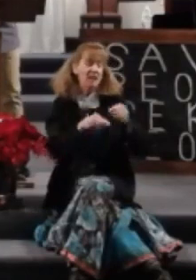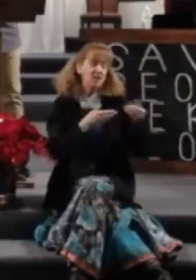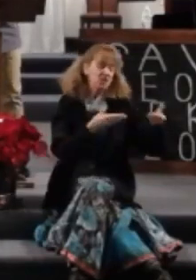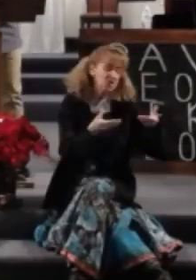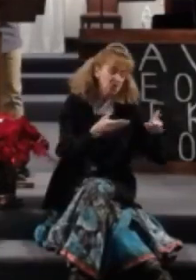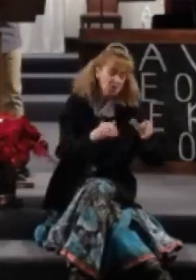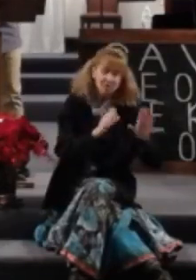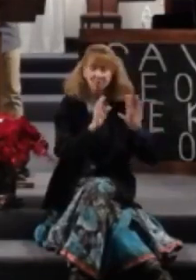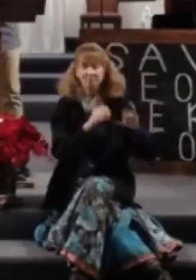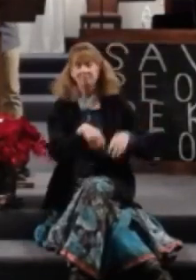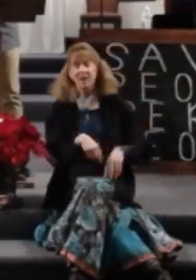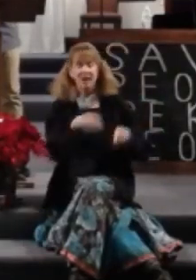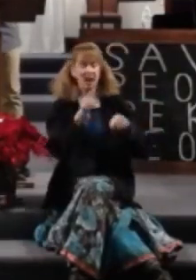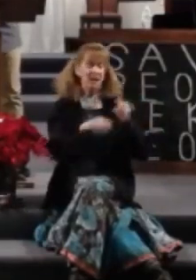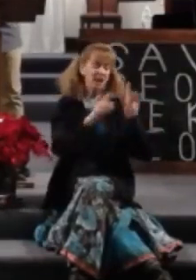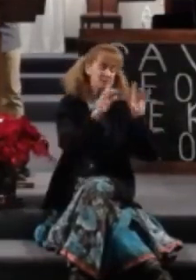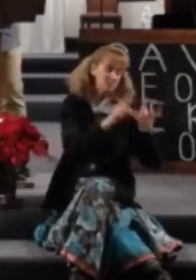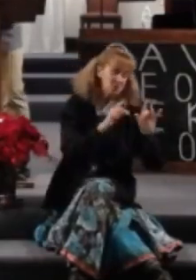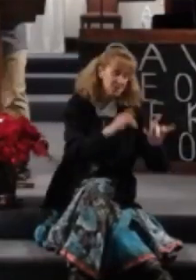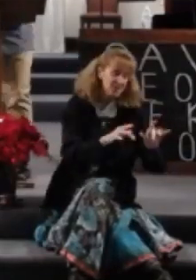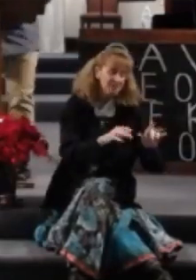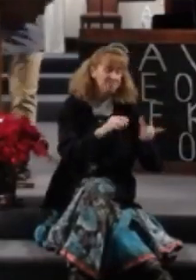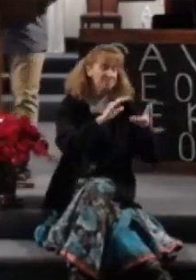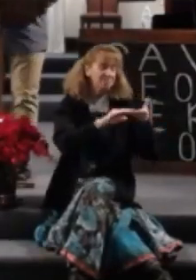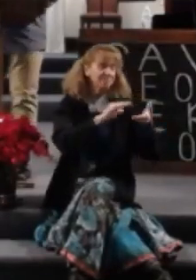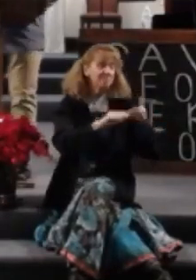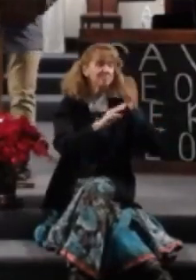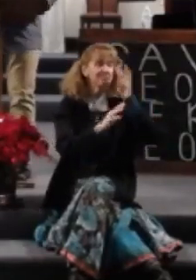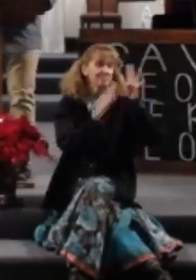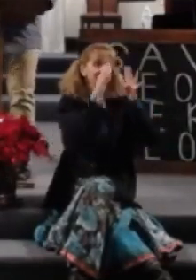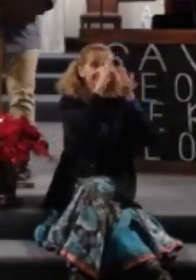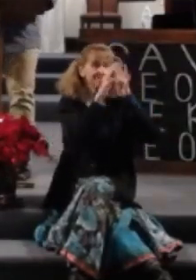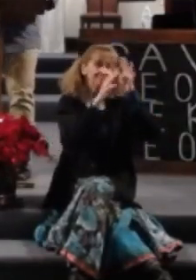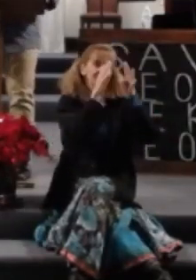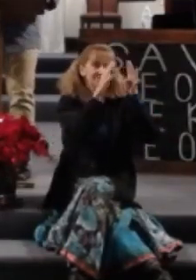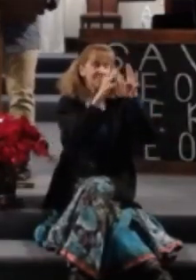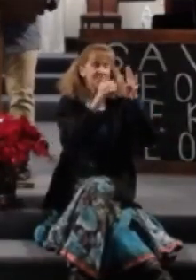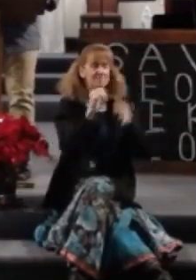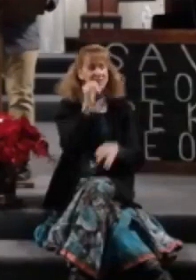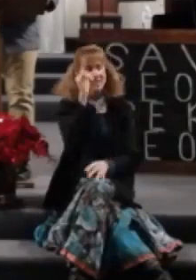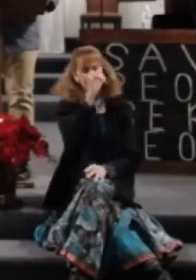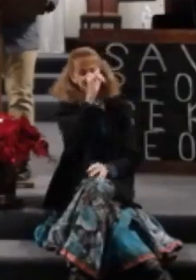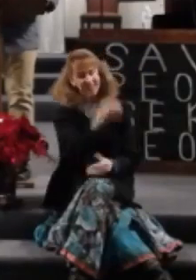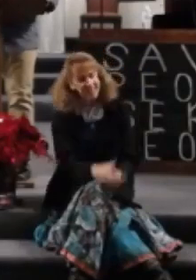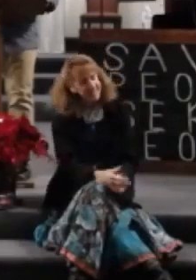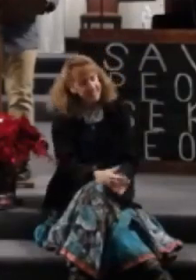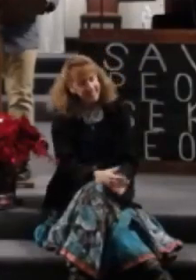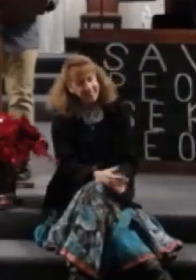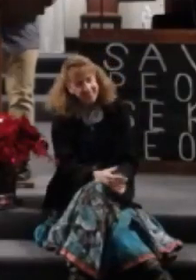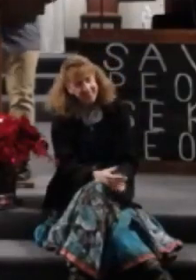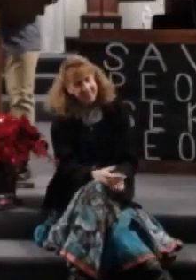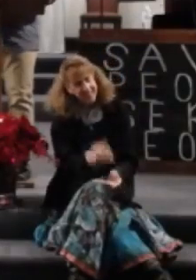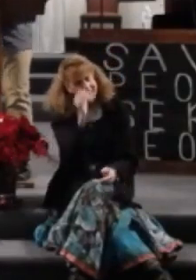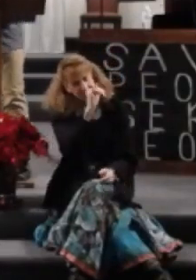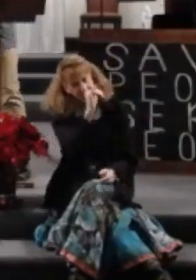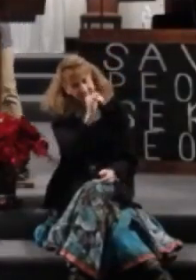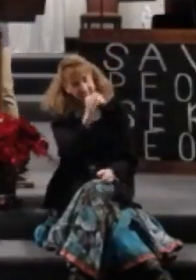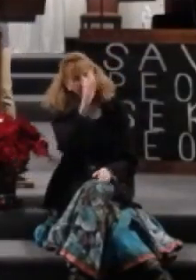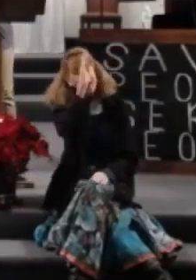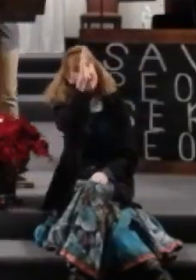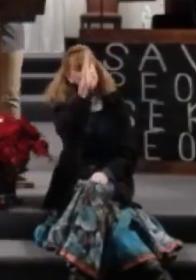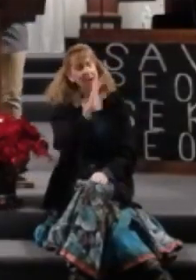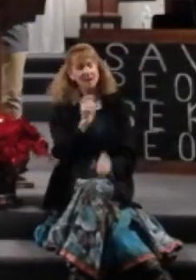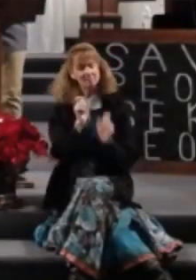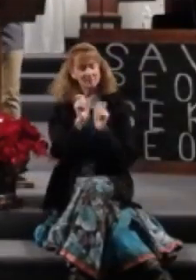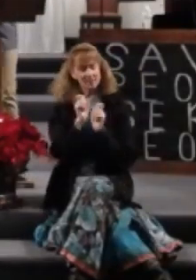don't have to be merciful. And of course, we all know that that's silly. It's silly. What God is telling us in